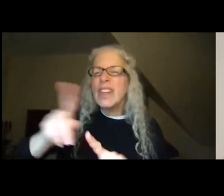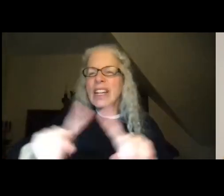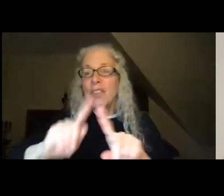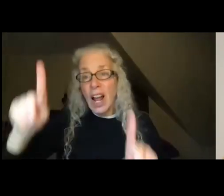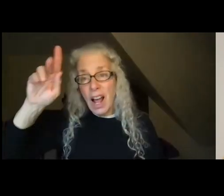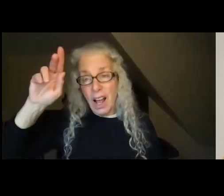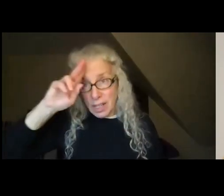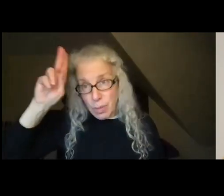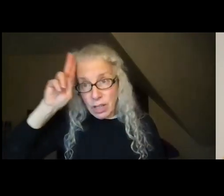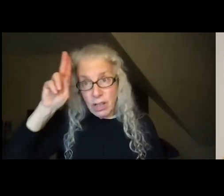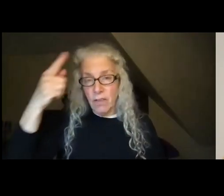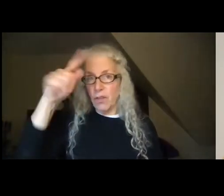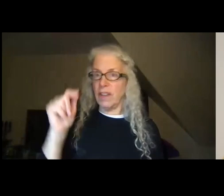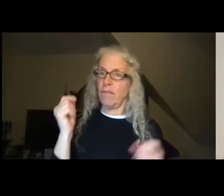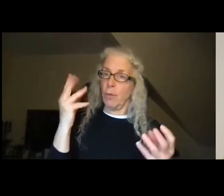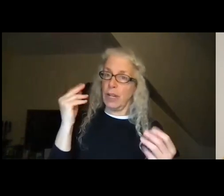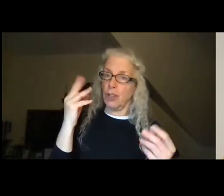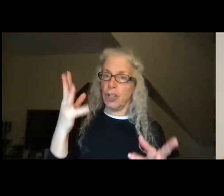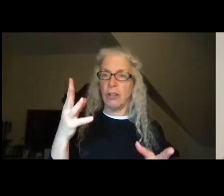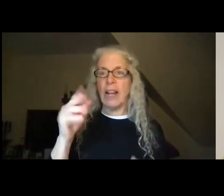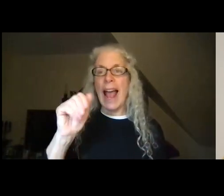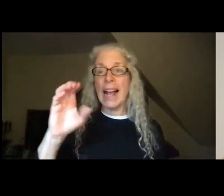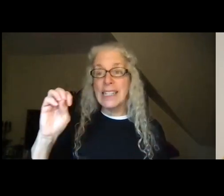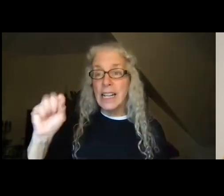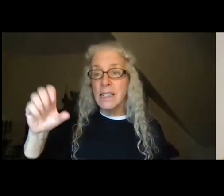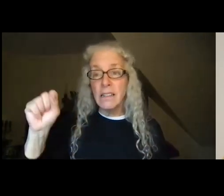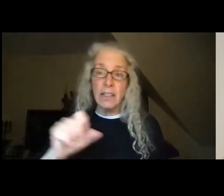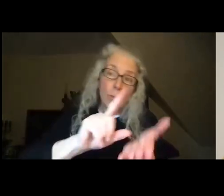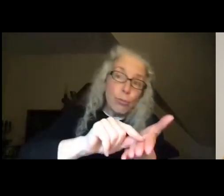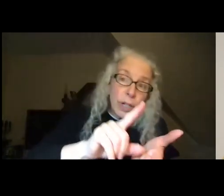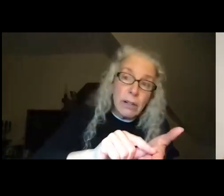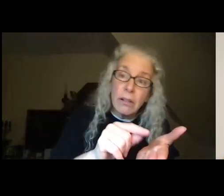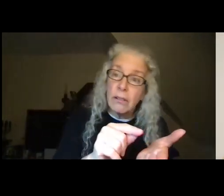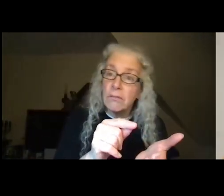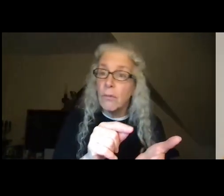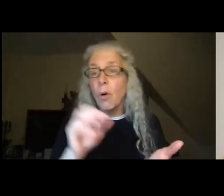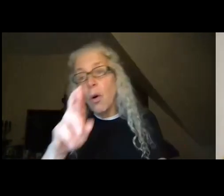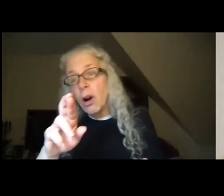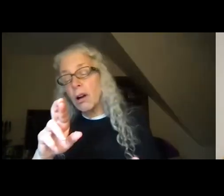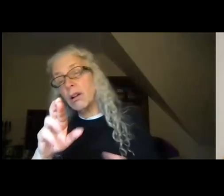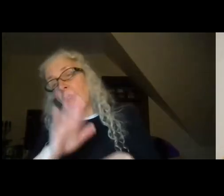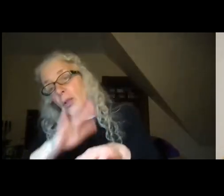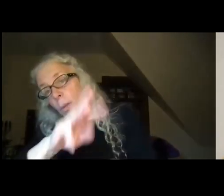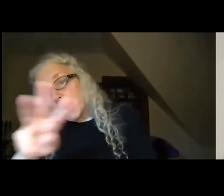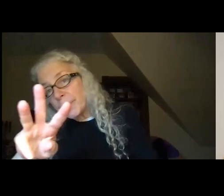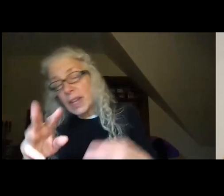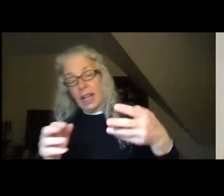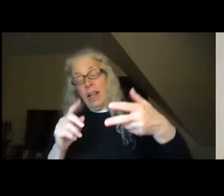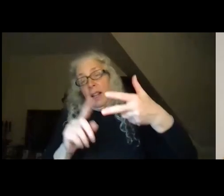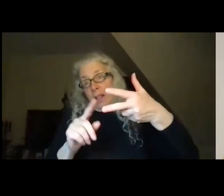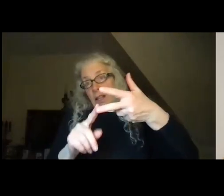health information via print or electronically on the web. And finally,